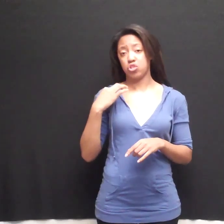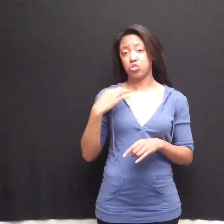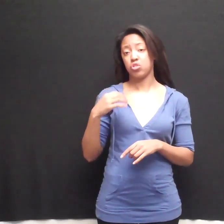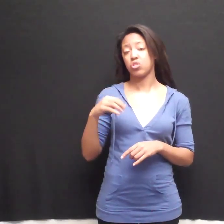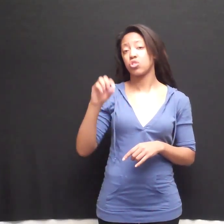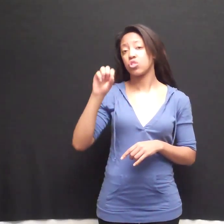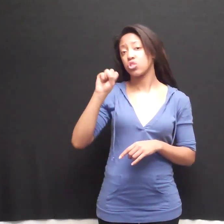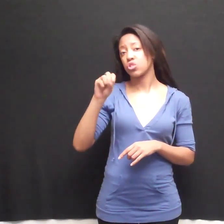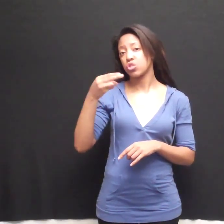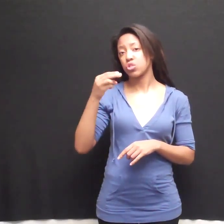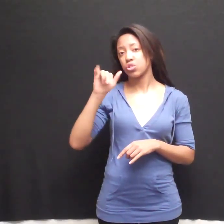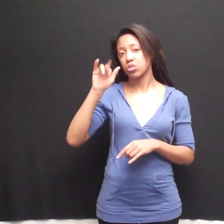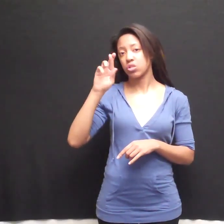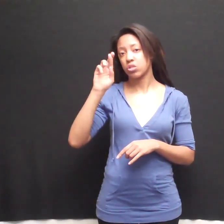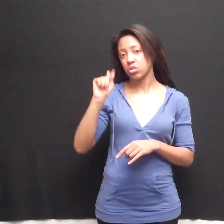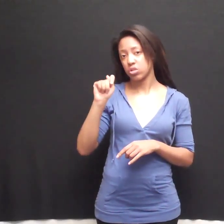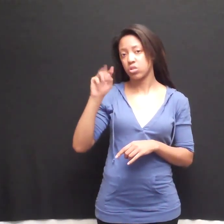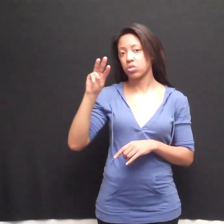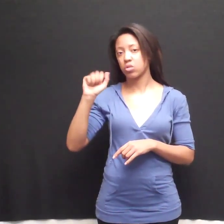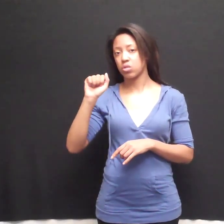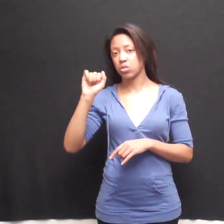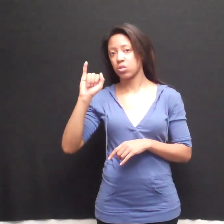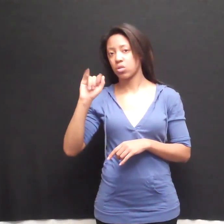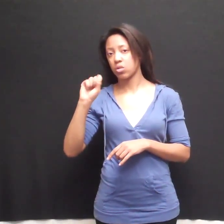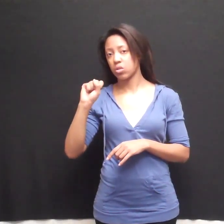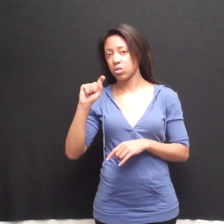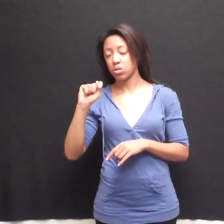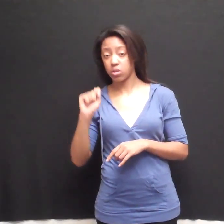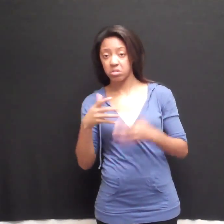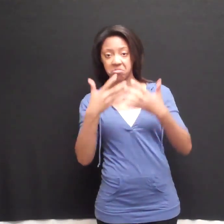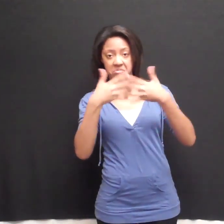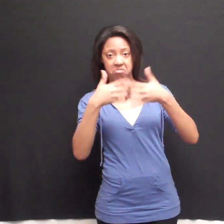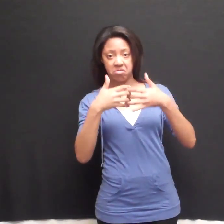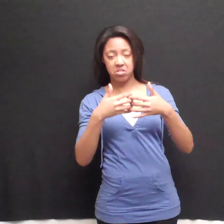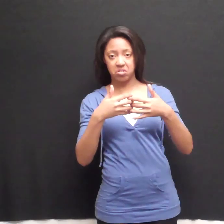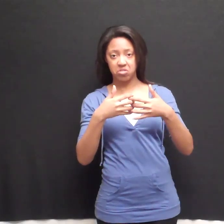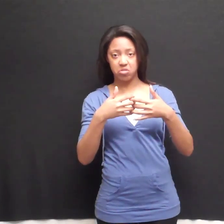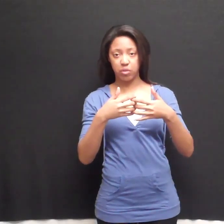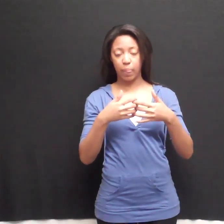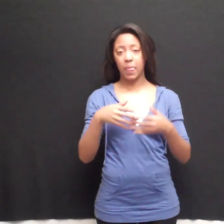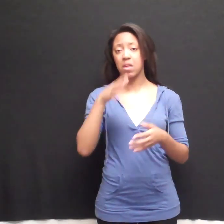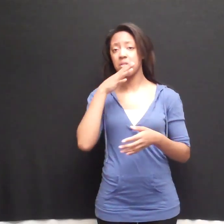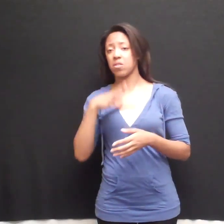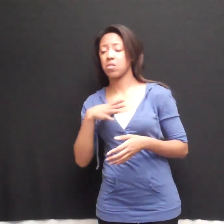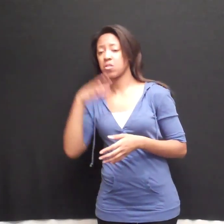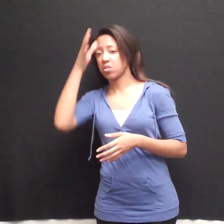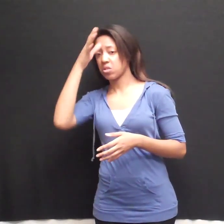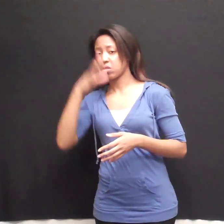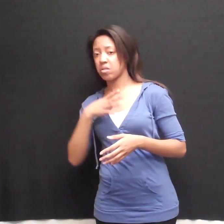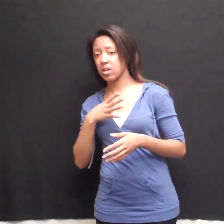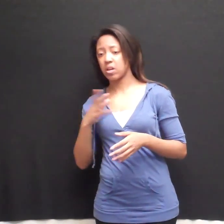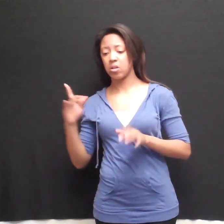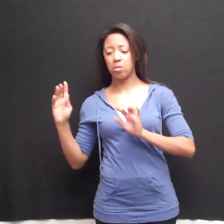At the base of the Ash Building, men and women stepped into wooden freight elevators to ascend to the Triangle Factory on the 8th and 9th